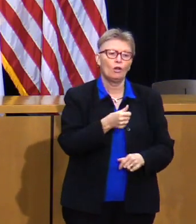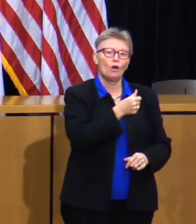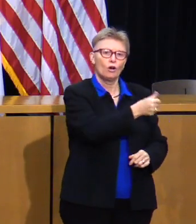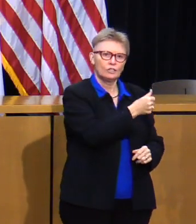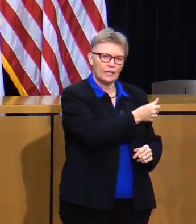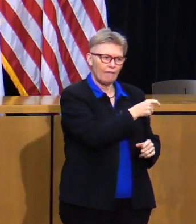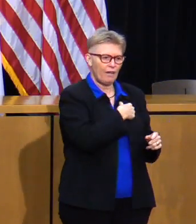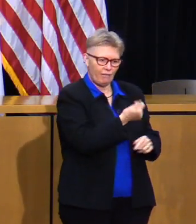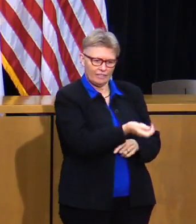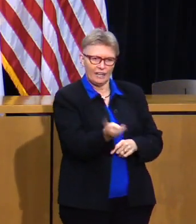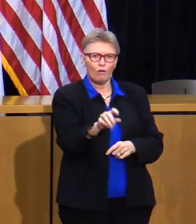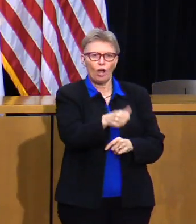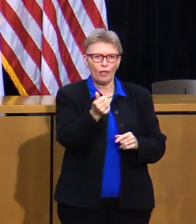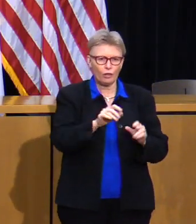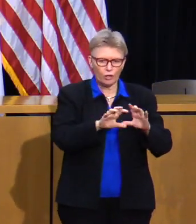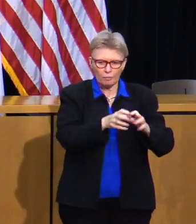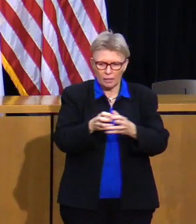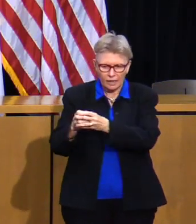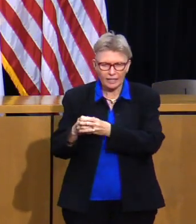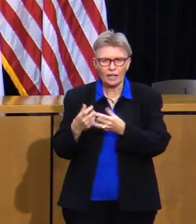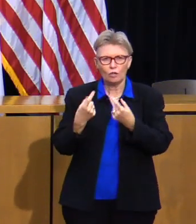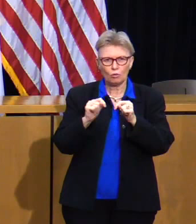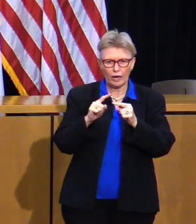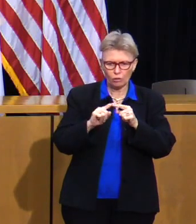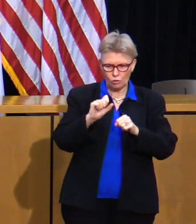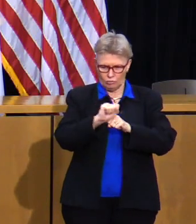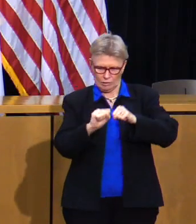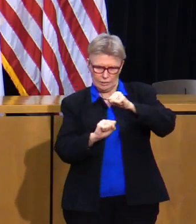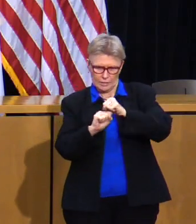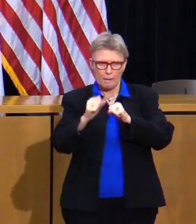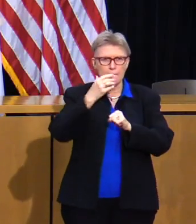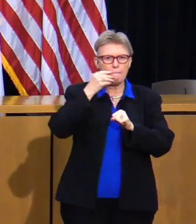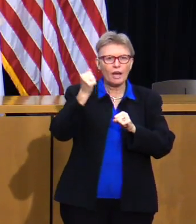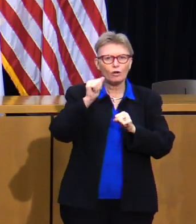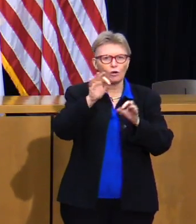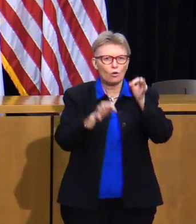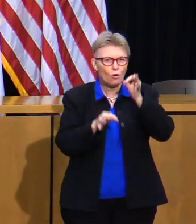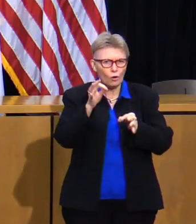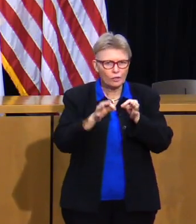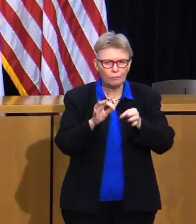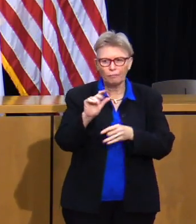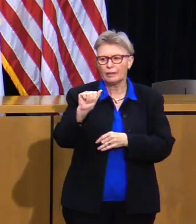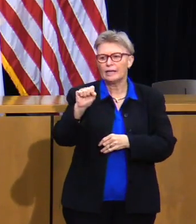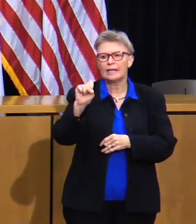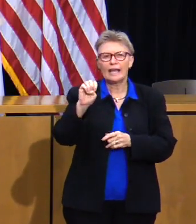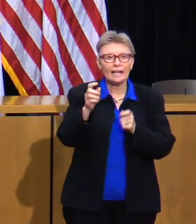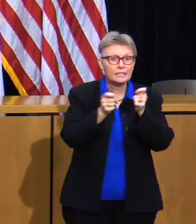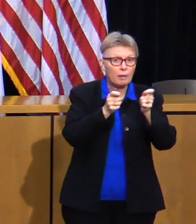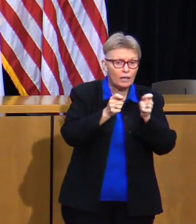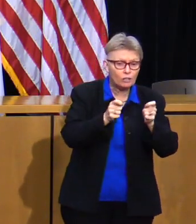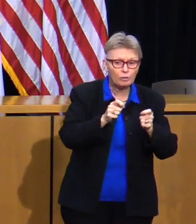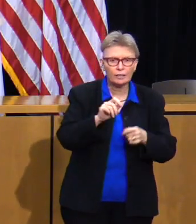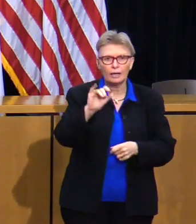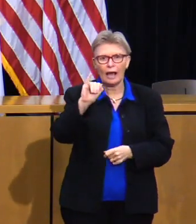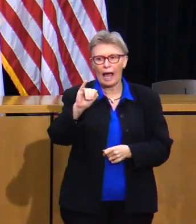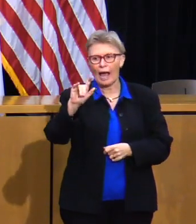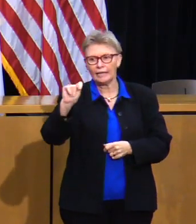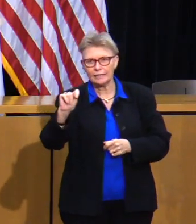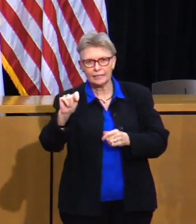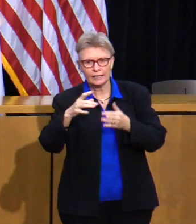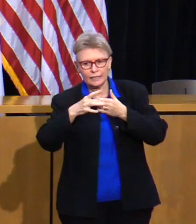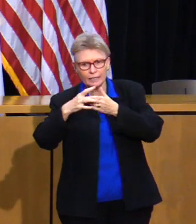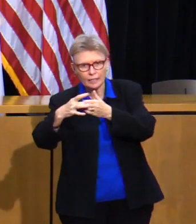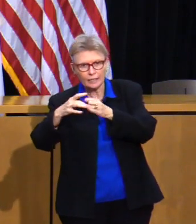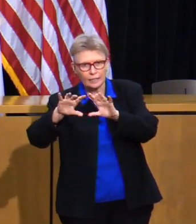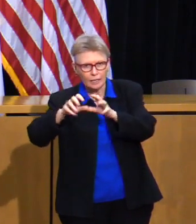internal committees geared towards supporting the infrastructure of the court: the Case Management Committee, the IT Steering Committee,